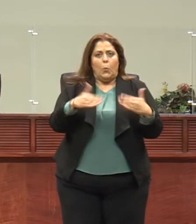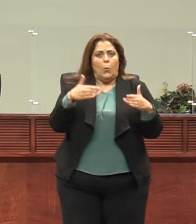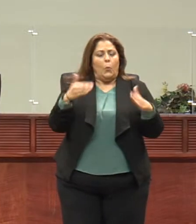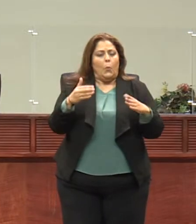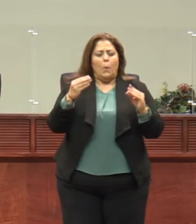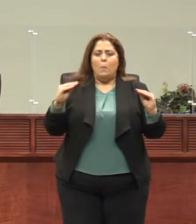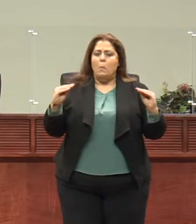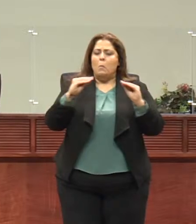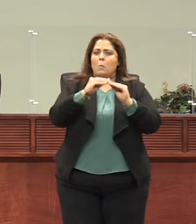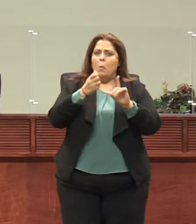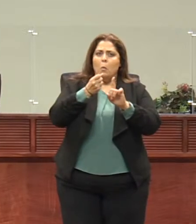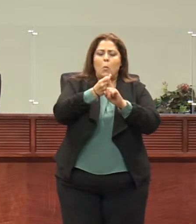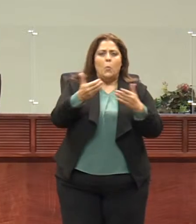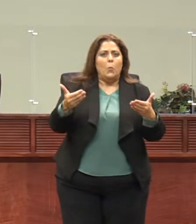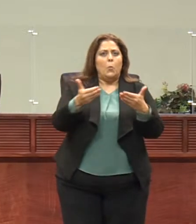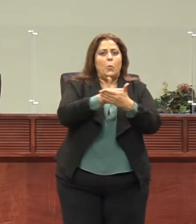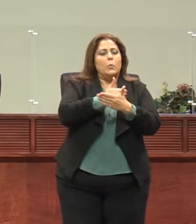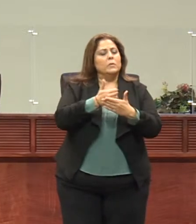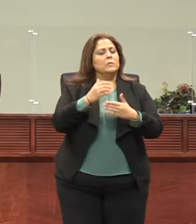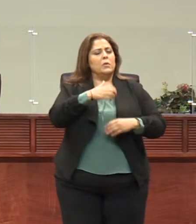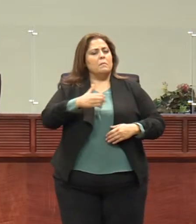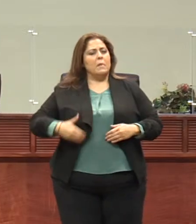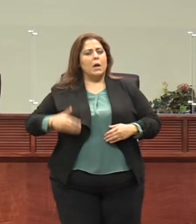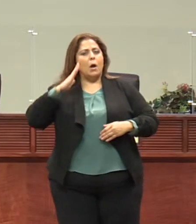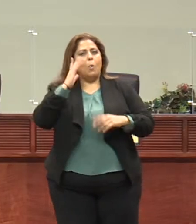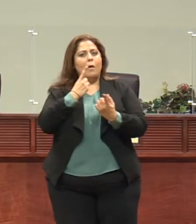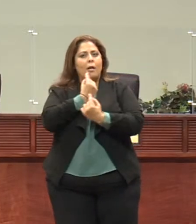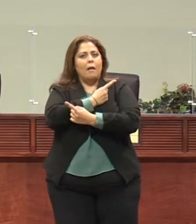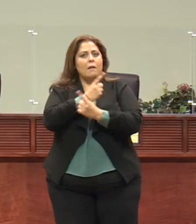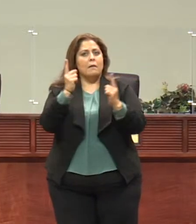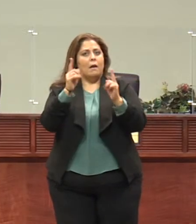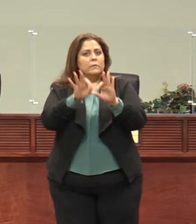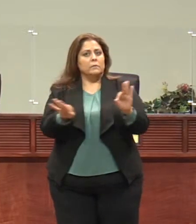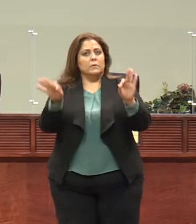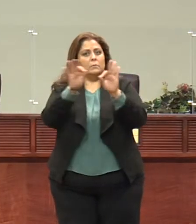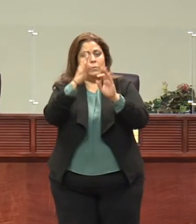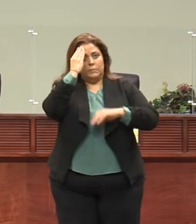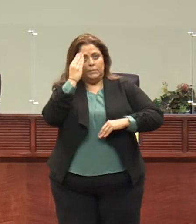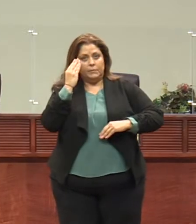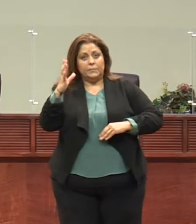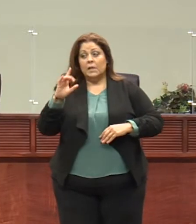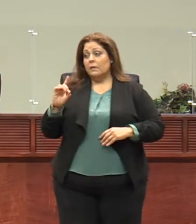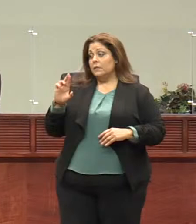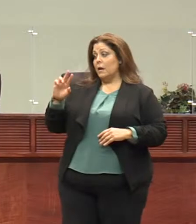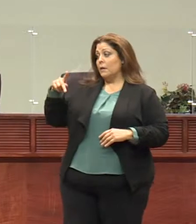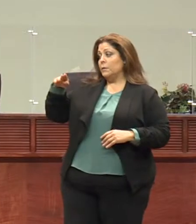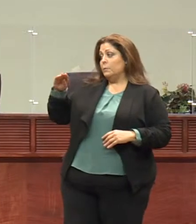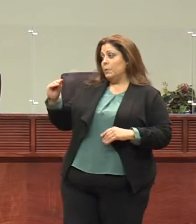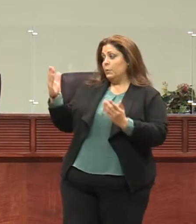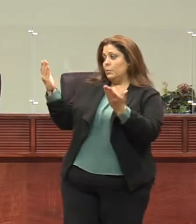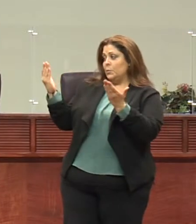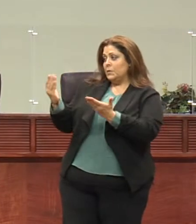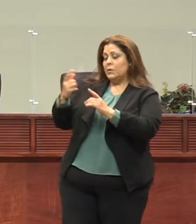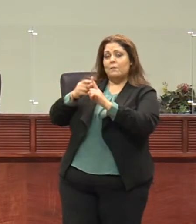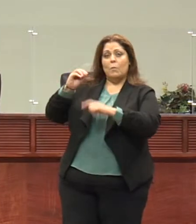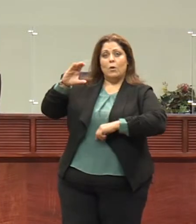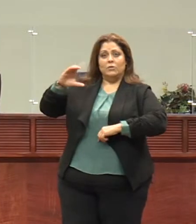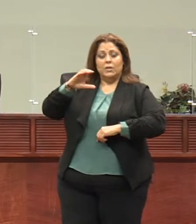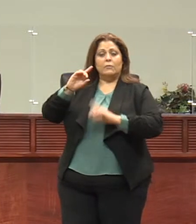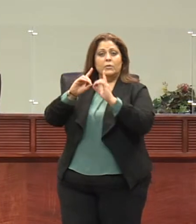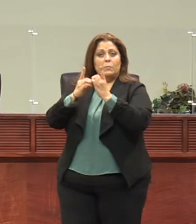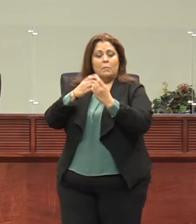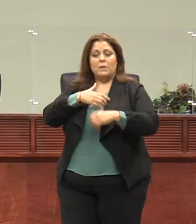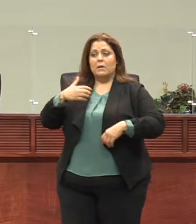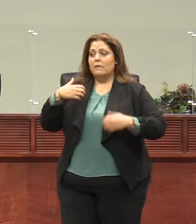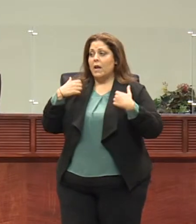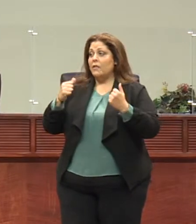will announce something of note. Dr. Valpino is here from the Florida Department of Health in Orange County, and we have Chief Judge Munyon.